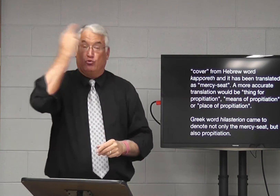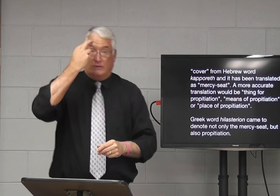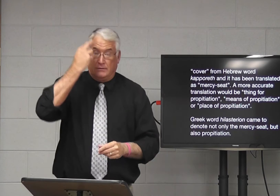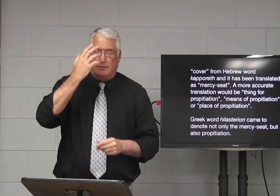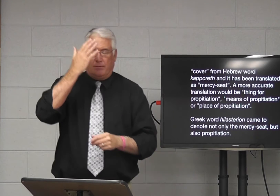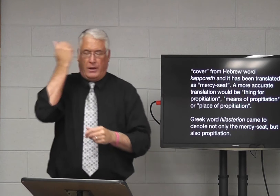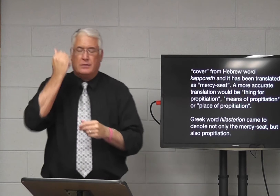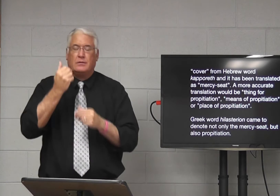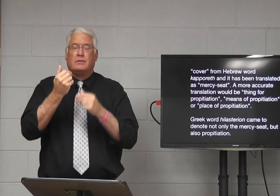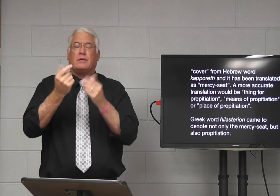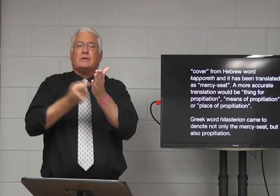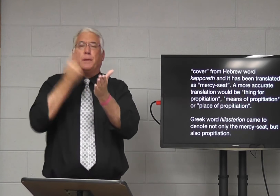No.